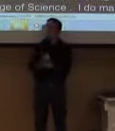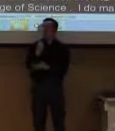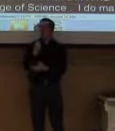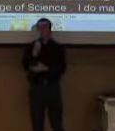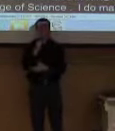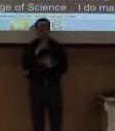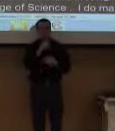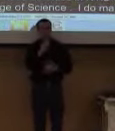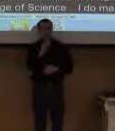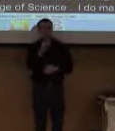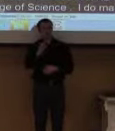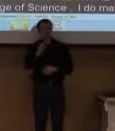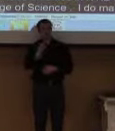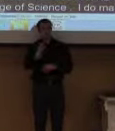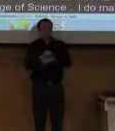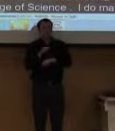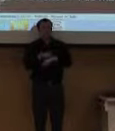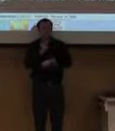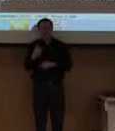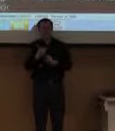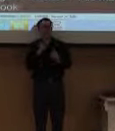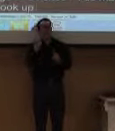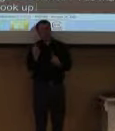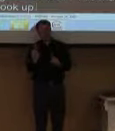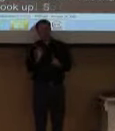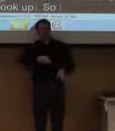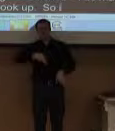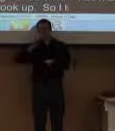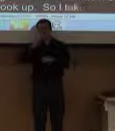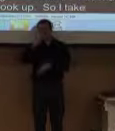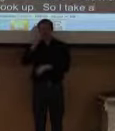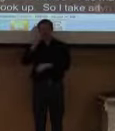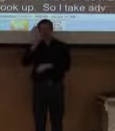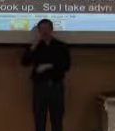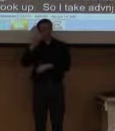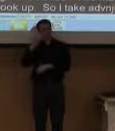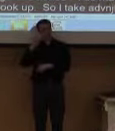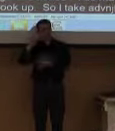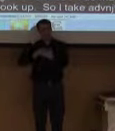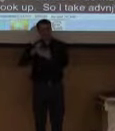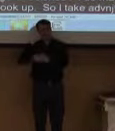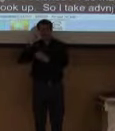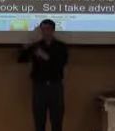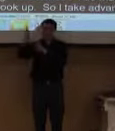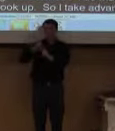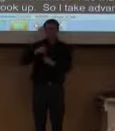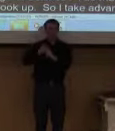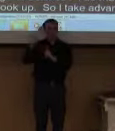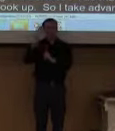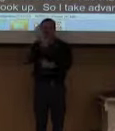Drive and work on anything from anywhere and then upload it directly to that drive. And I know I can download from there